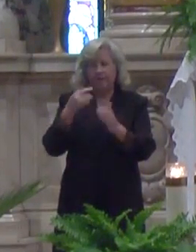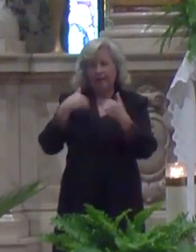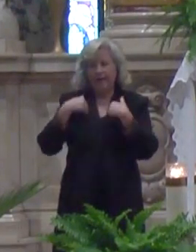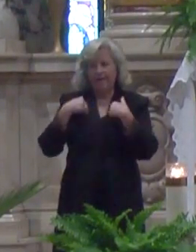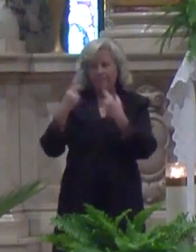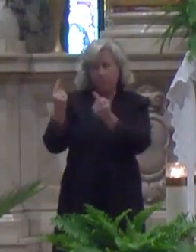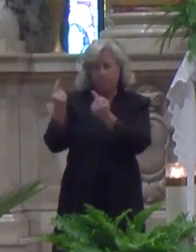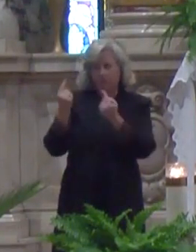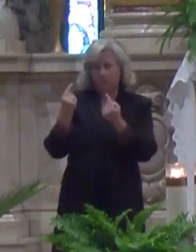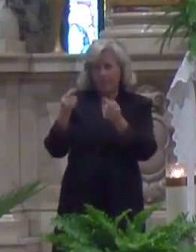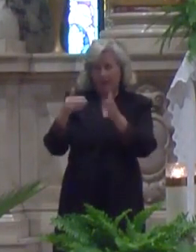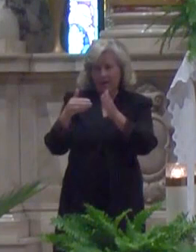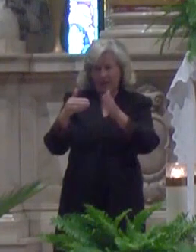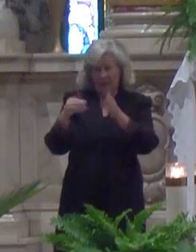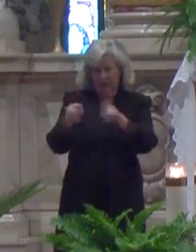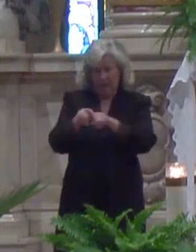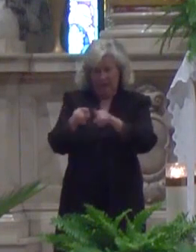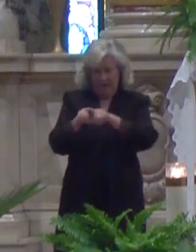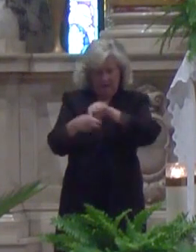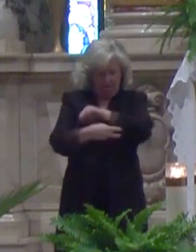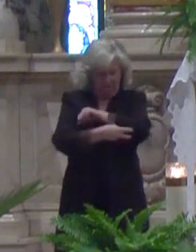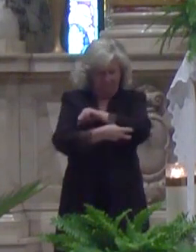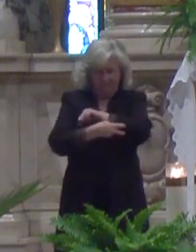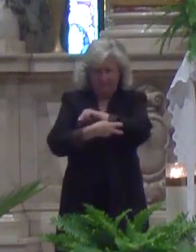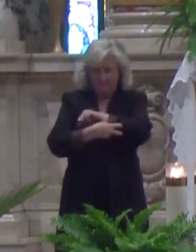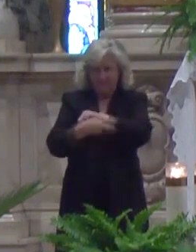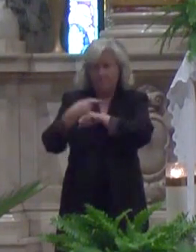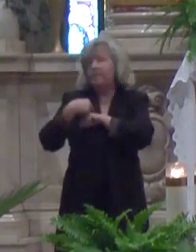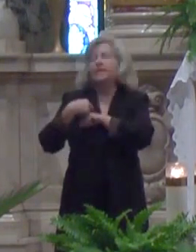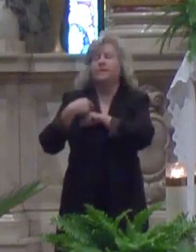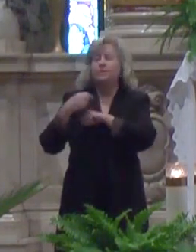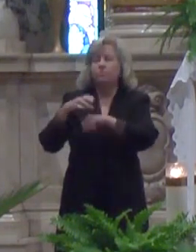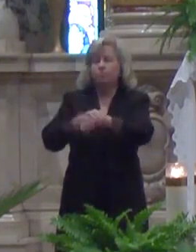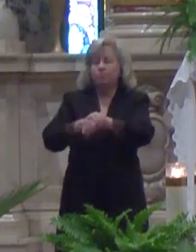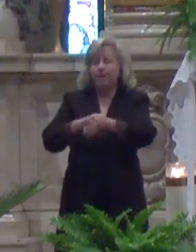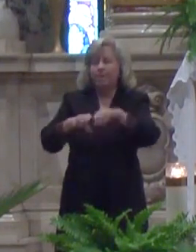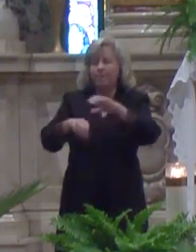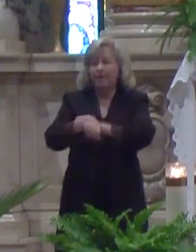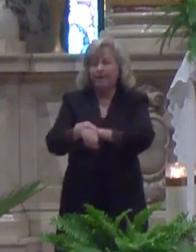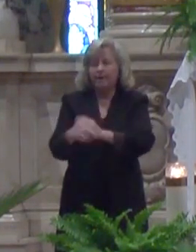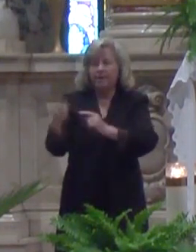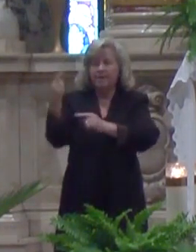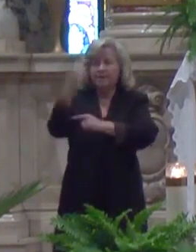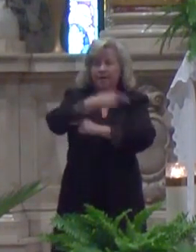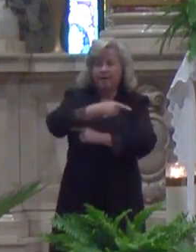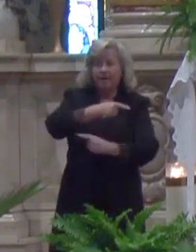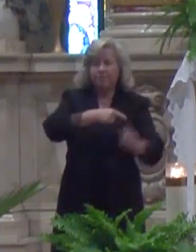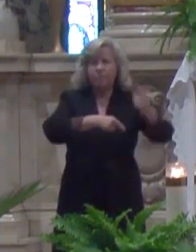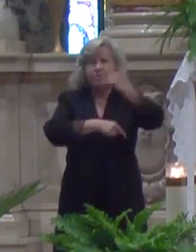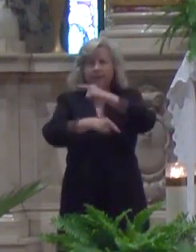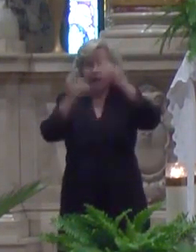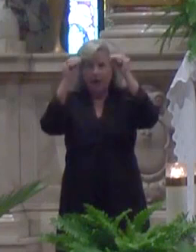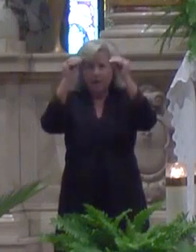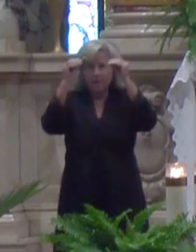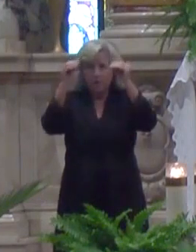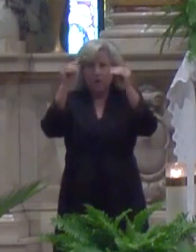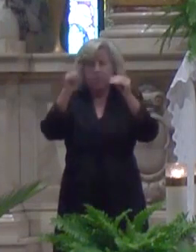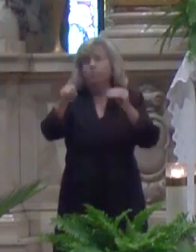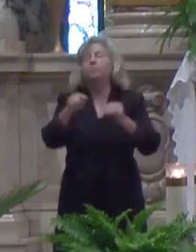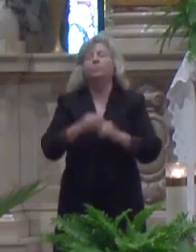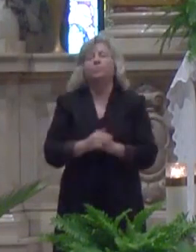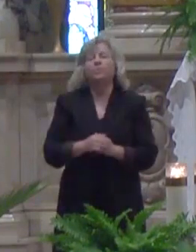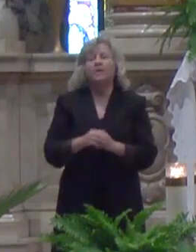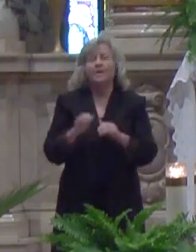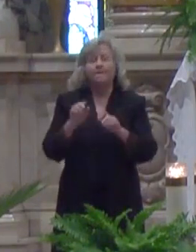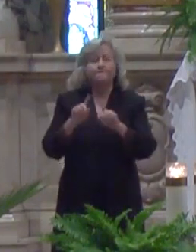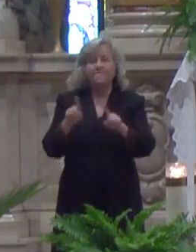out as against a robber, with swords and clubs to seize me? Day after day I sat teaching in the temple area,